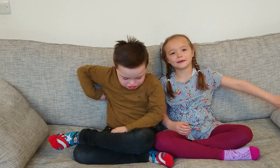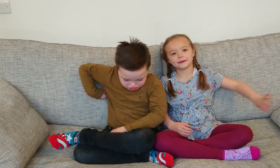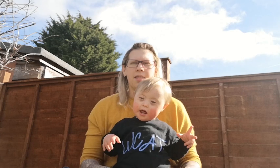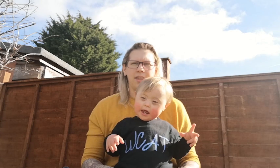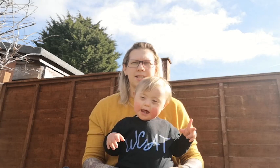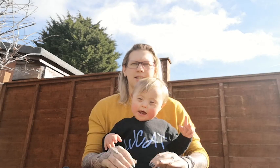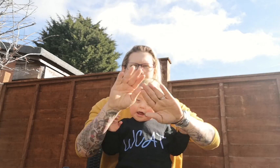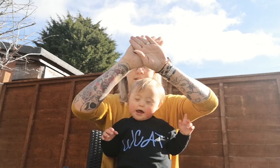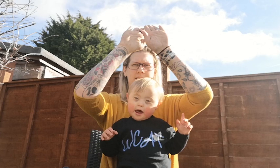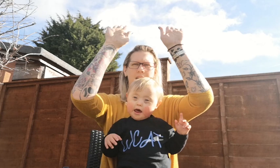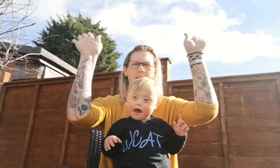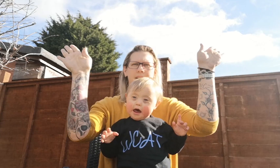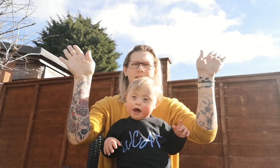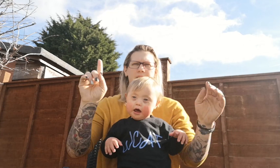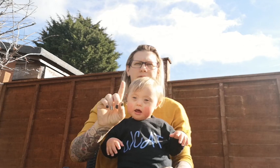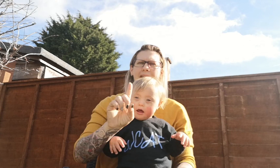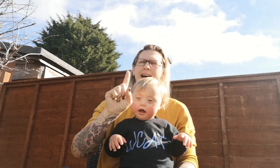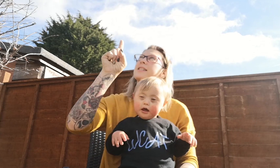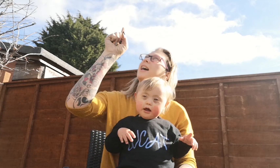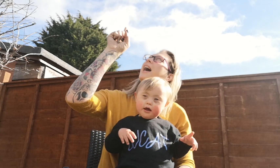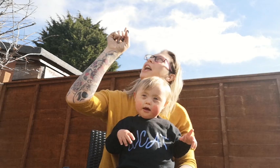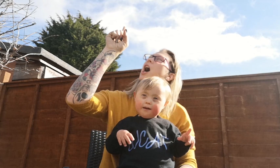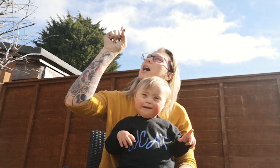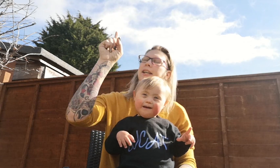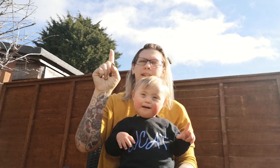tail. This is the sky, so vast and high.